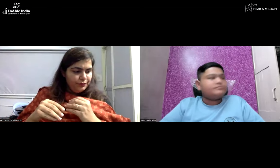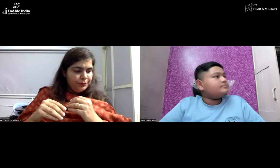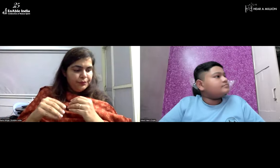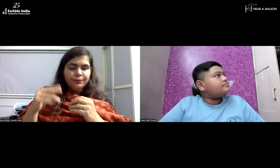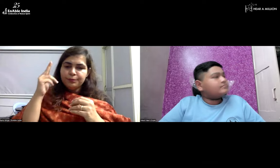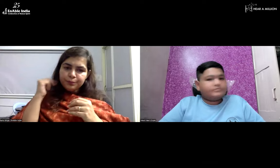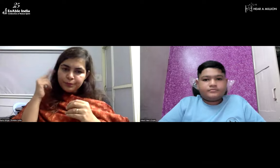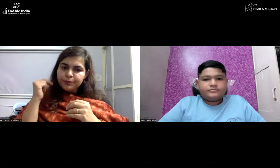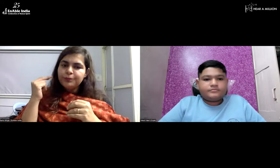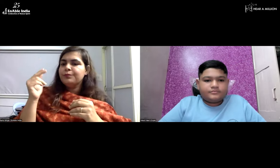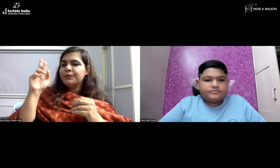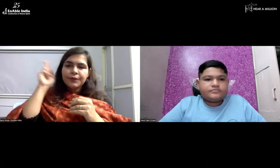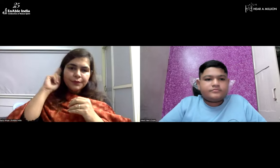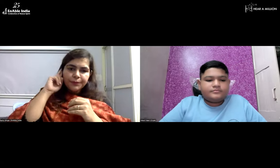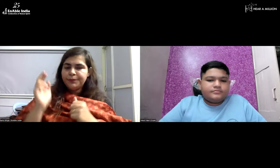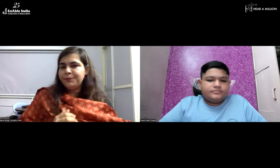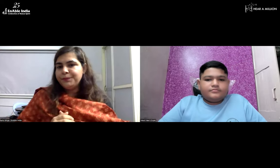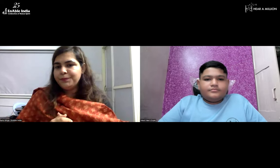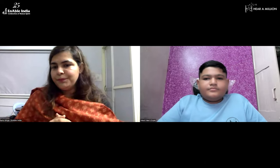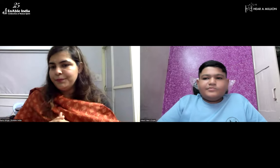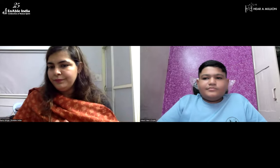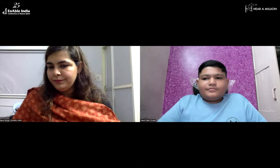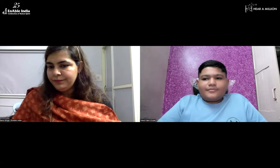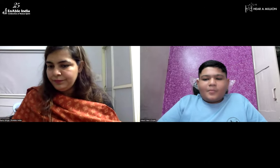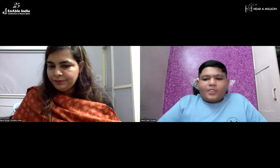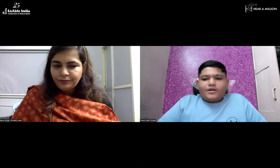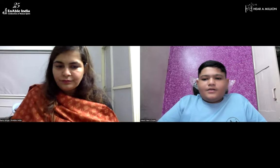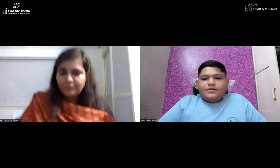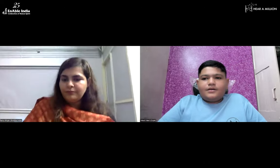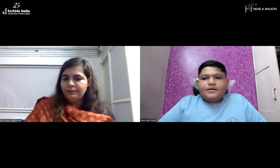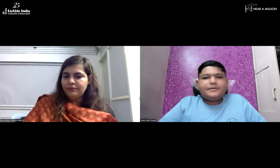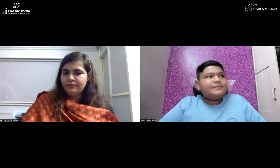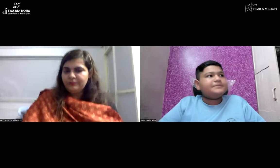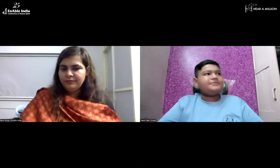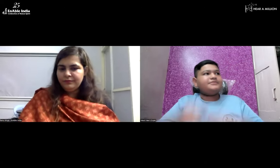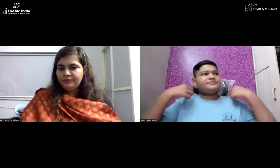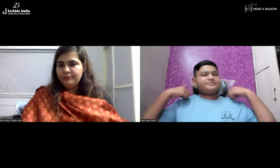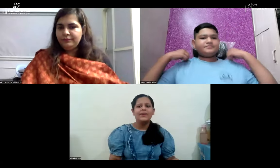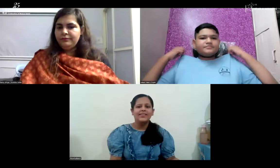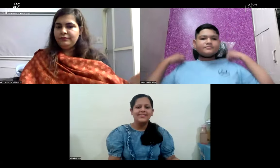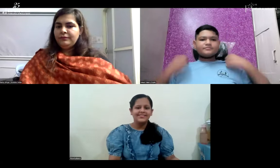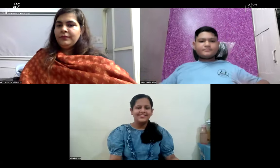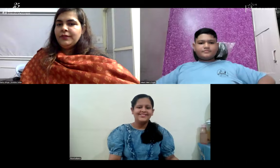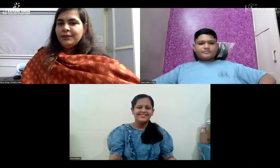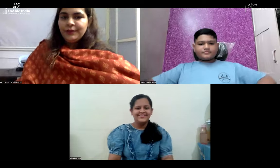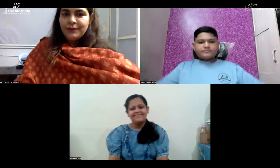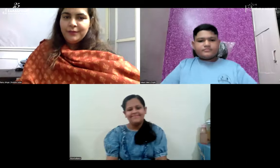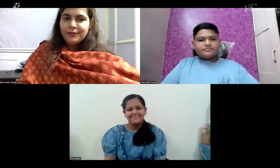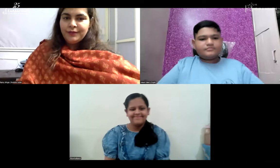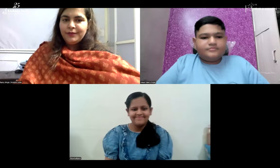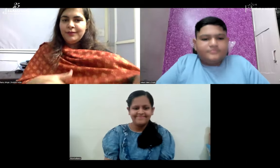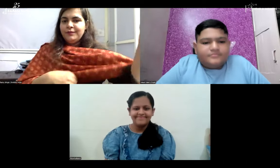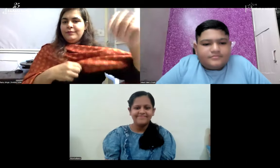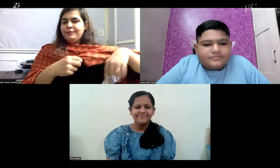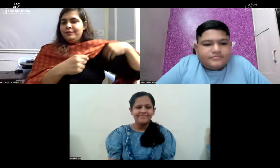job. So there is full accessibility there. Here, we lack accessibility. So I would love that to be